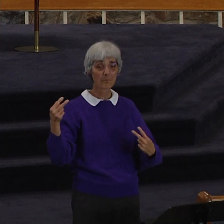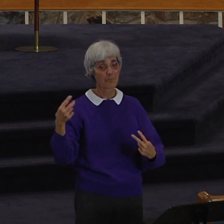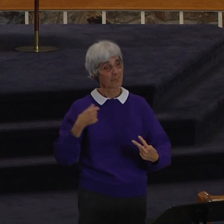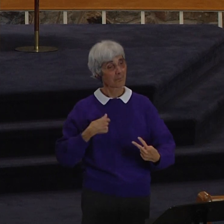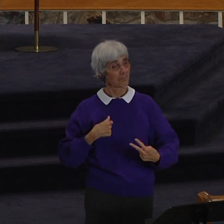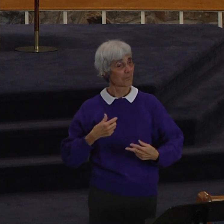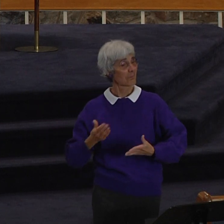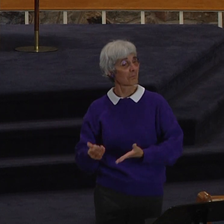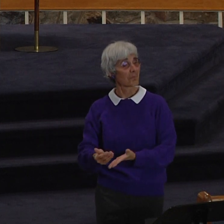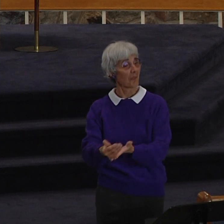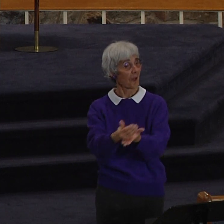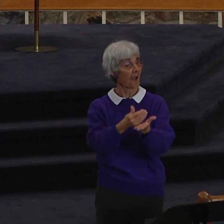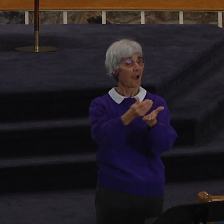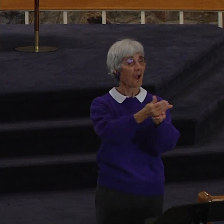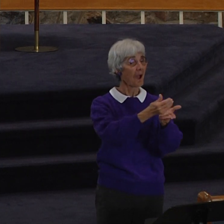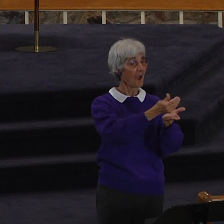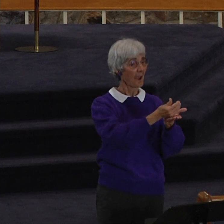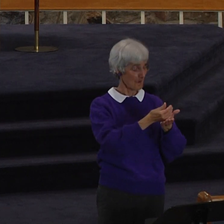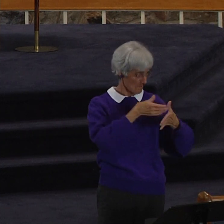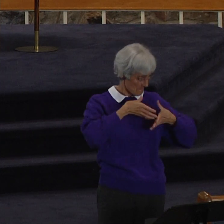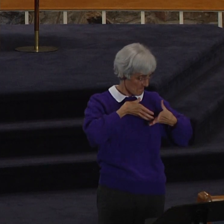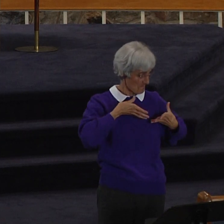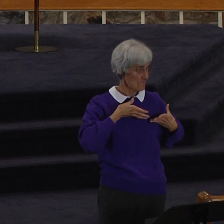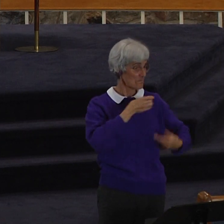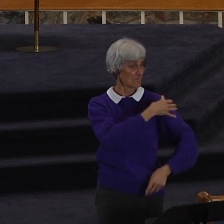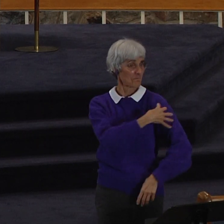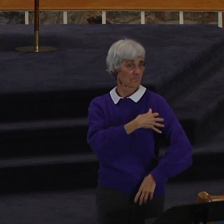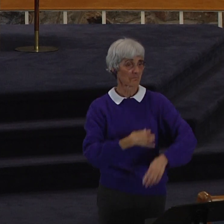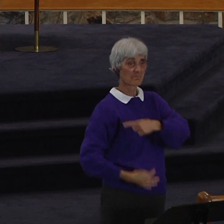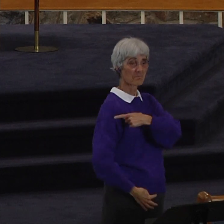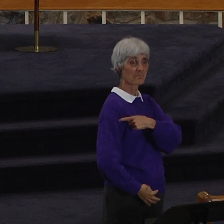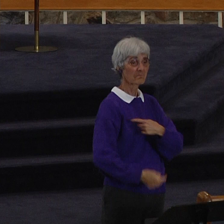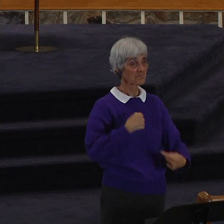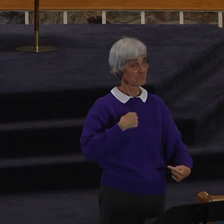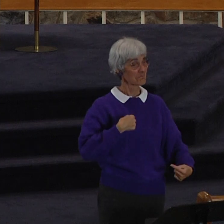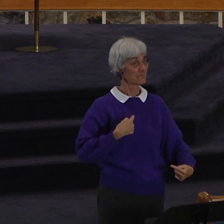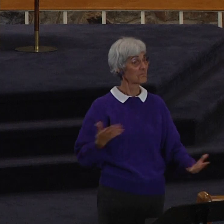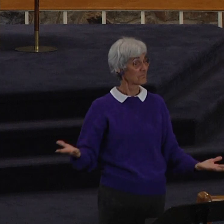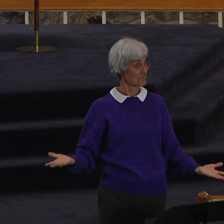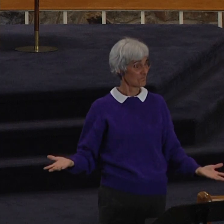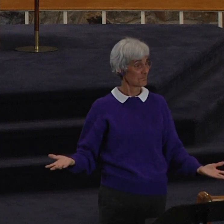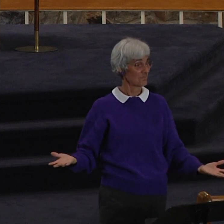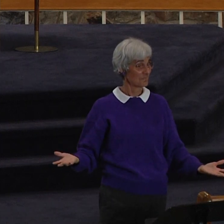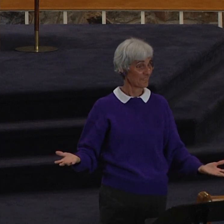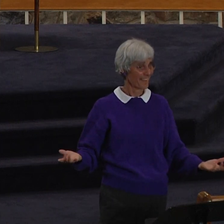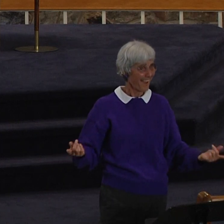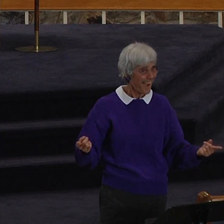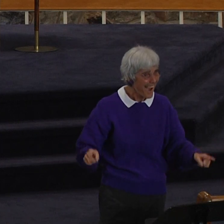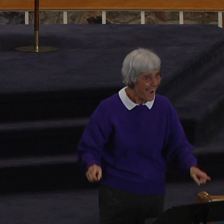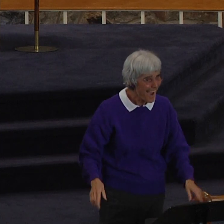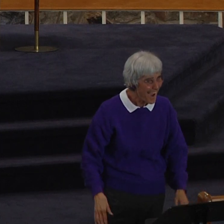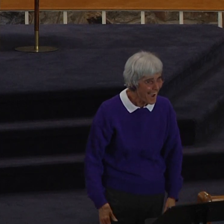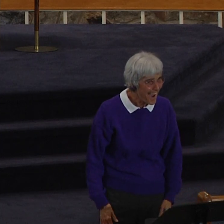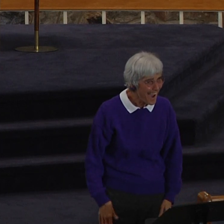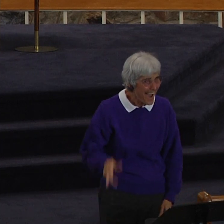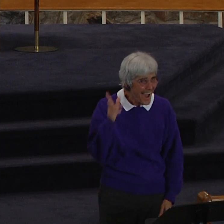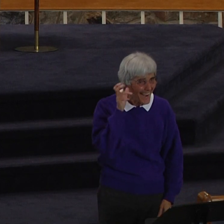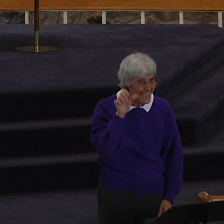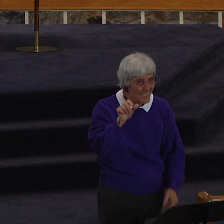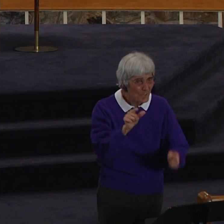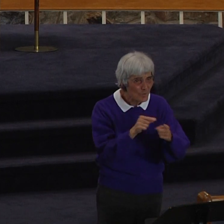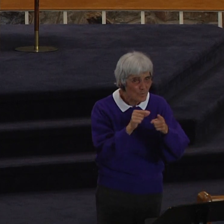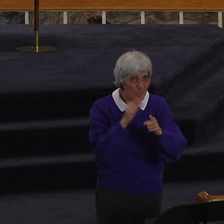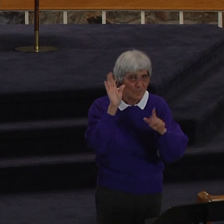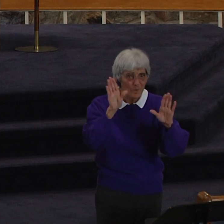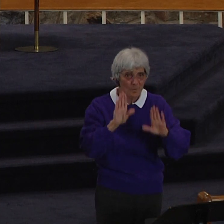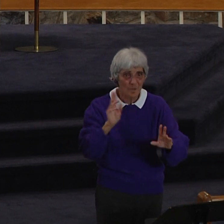I've earned all these medals that are placed on my chest. To begin to hear those words from great